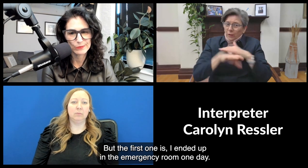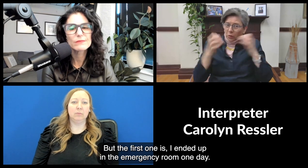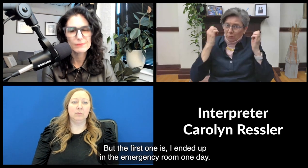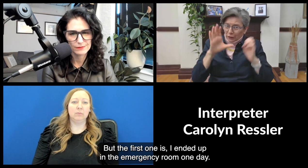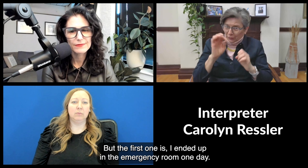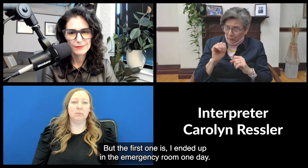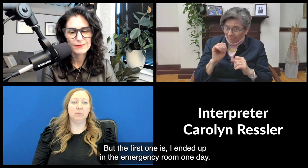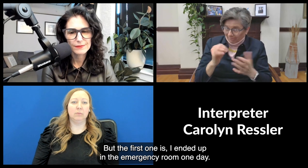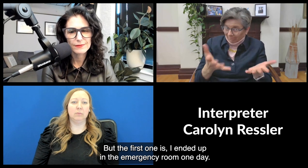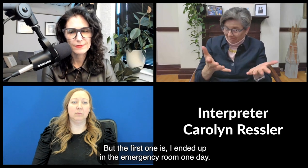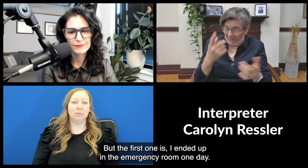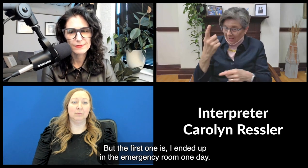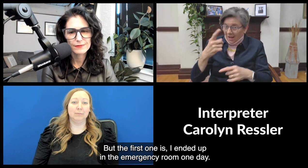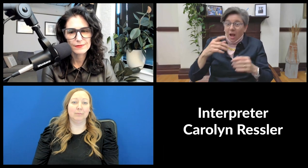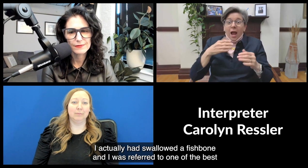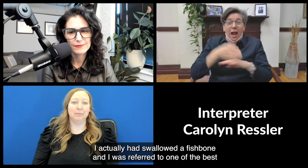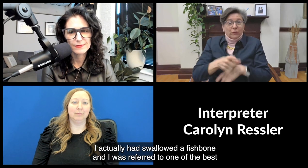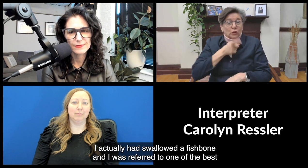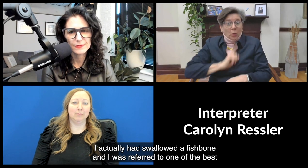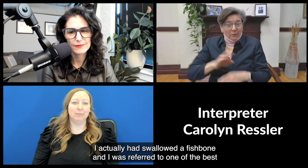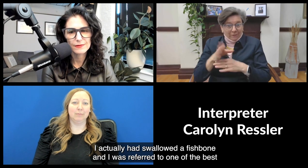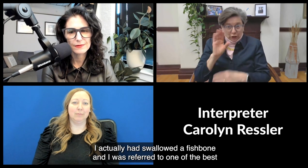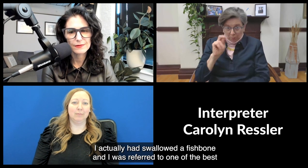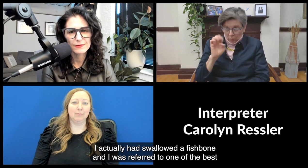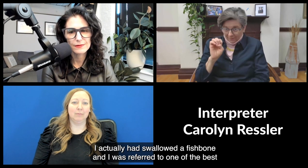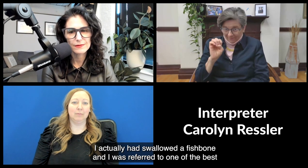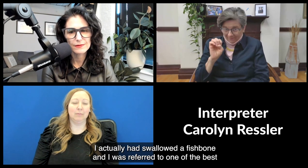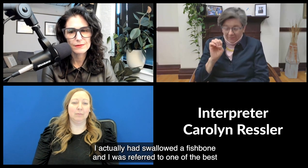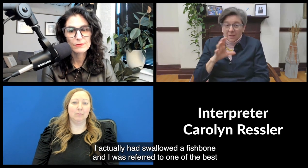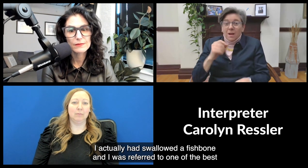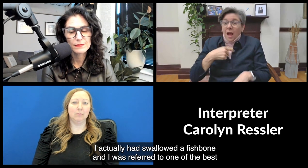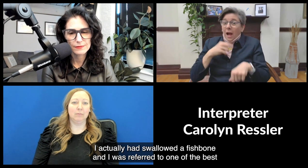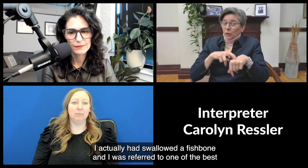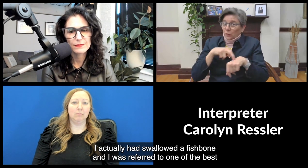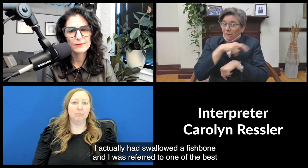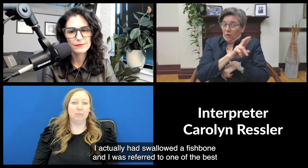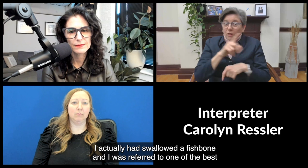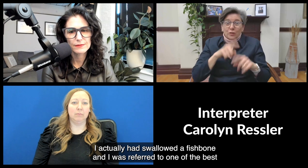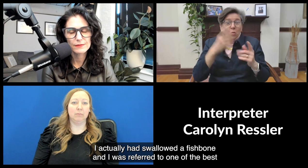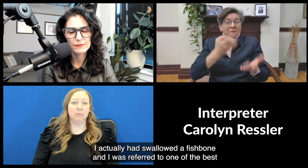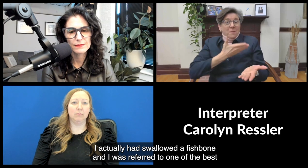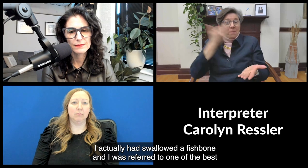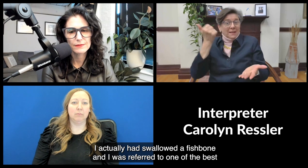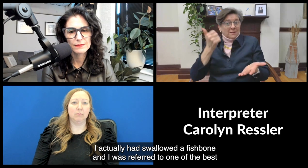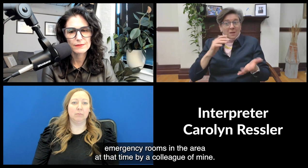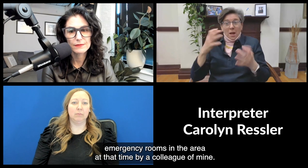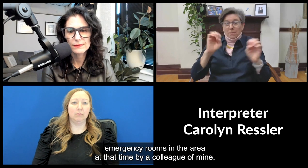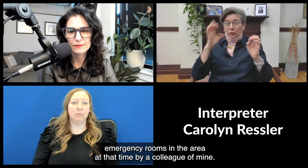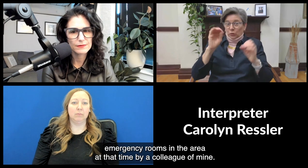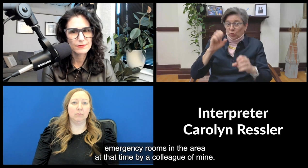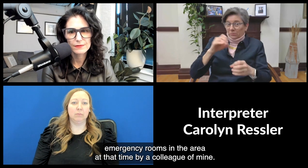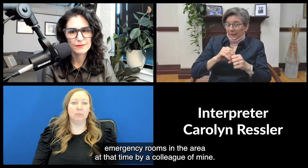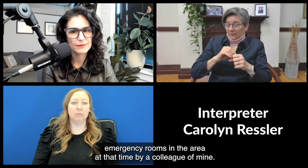the first one is, I ended up in the emergency room one day. I actually had swallowed a fishbone. And I was referred